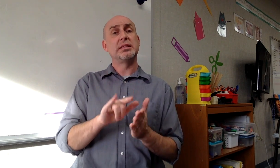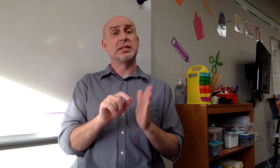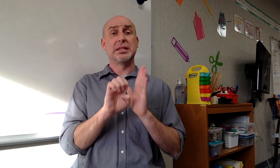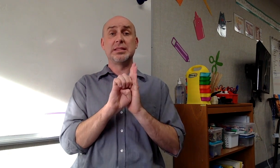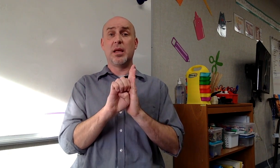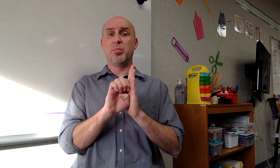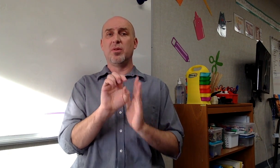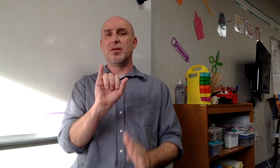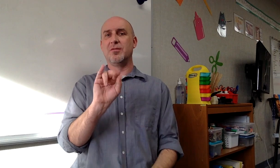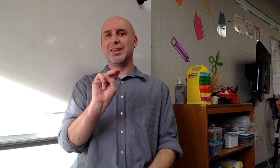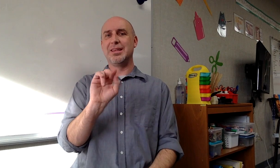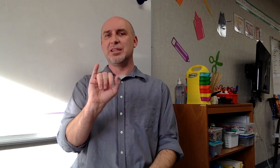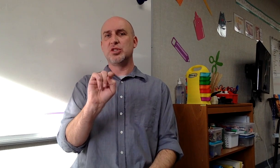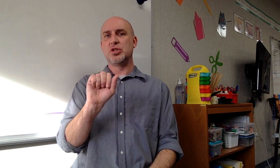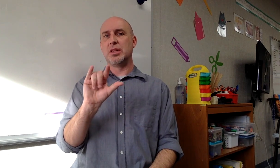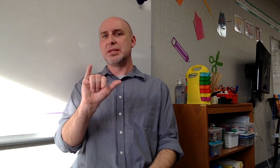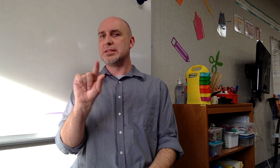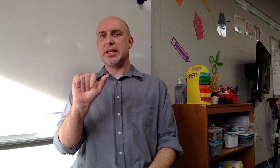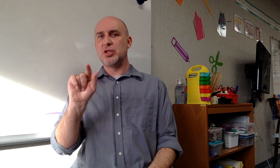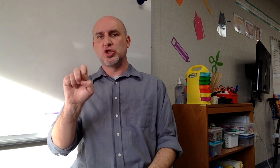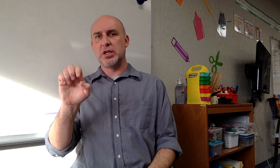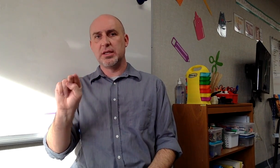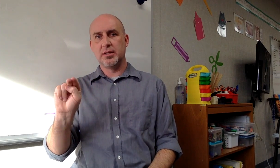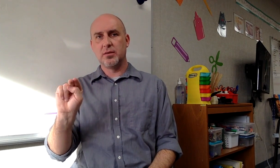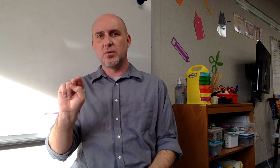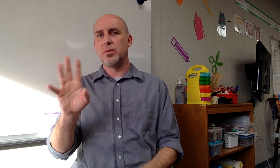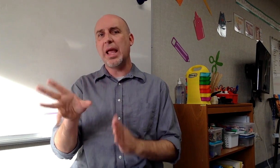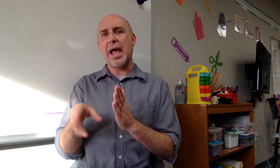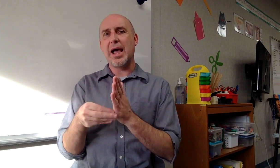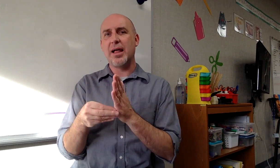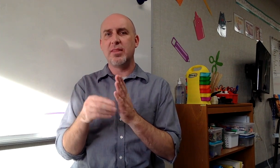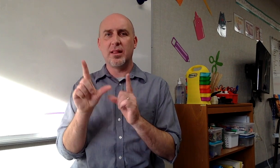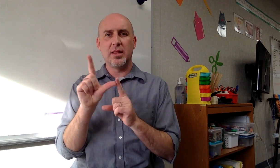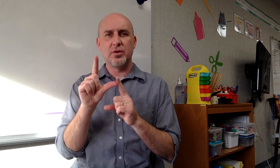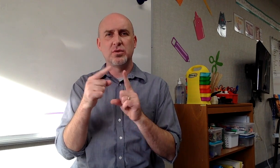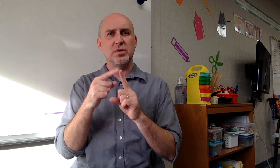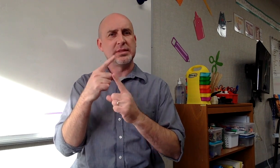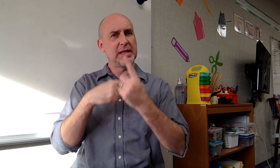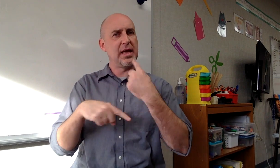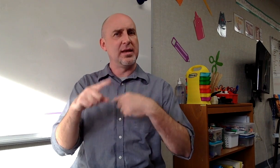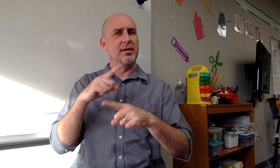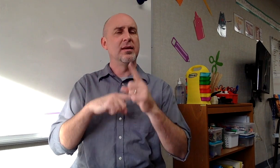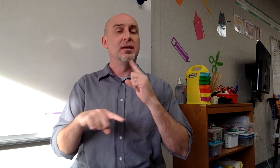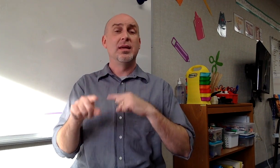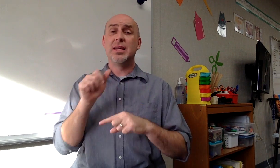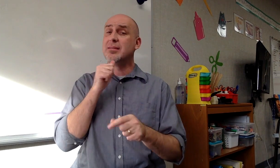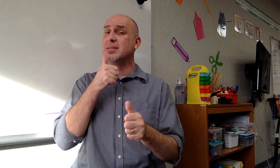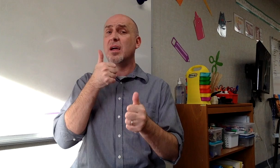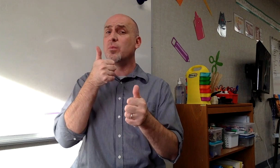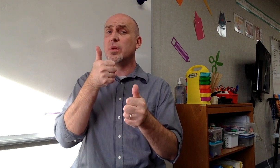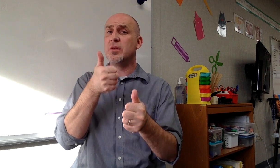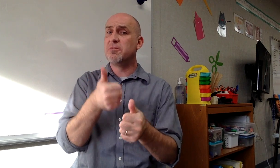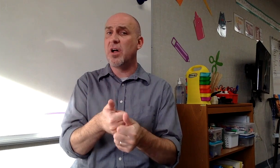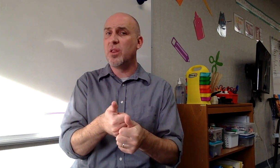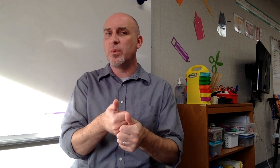an example of initialization, where we add that letter to the sign. It's not really